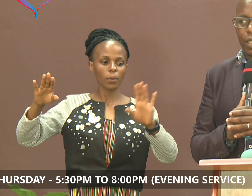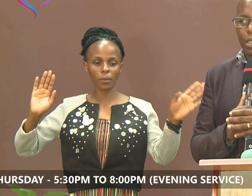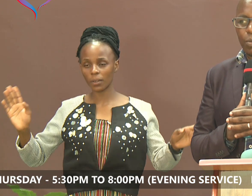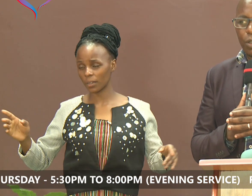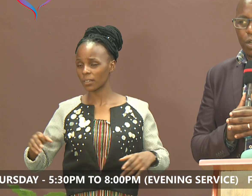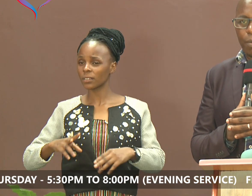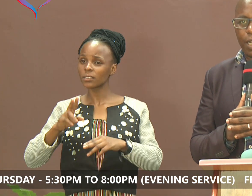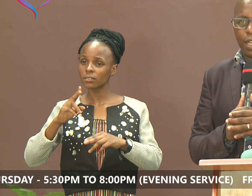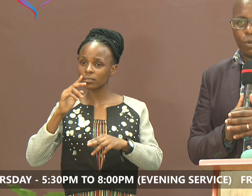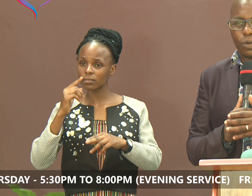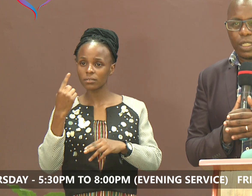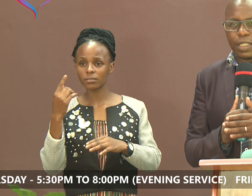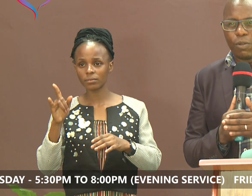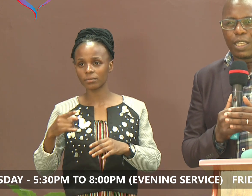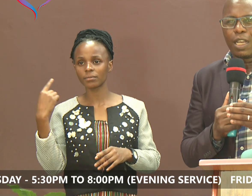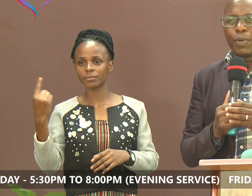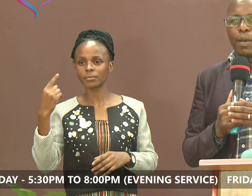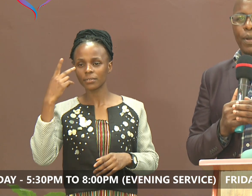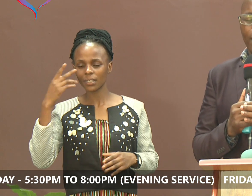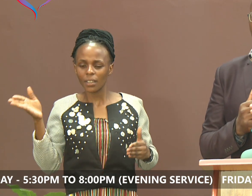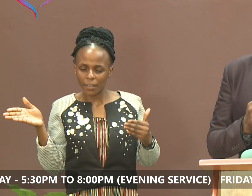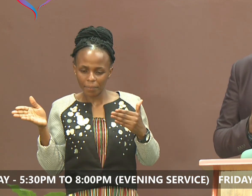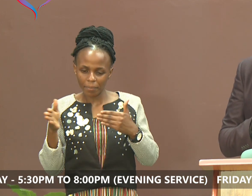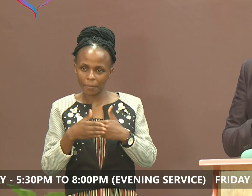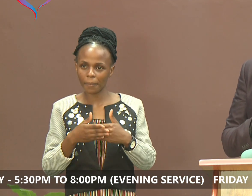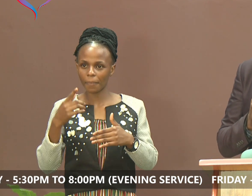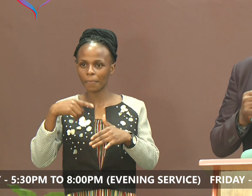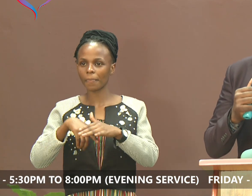kulubalaza, wudine buzibo geno kwa bagala, wano ulingiza, no ingida mpola.